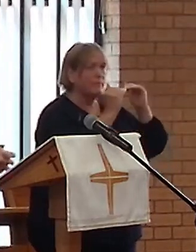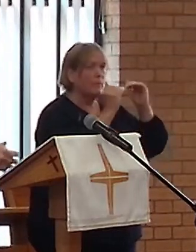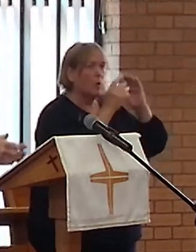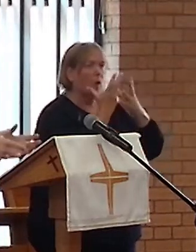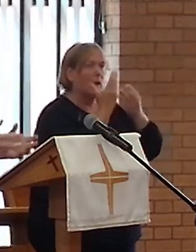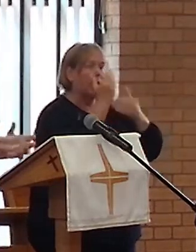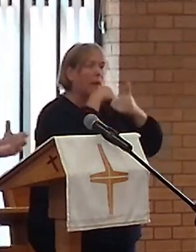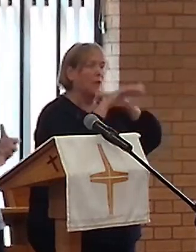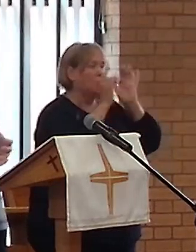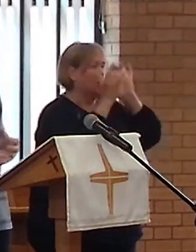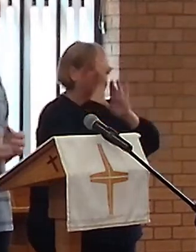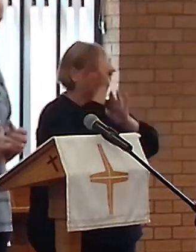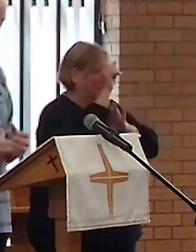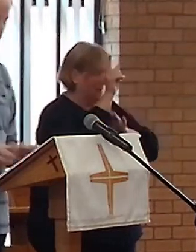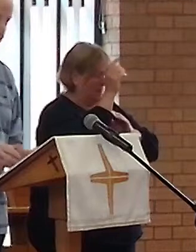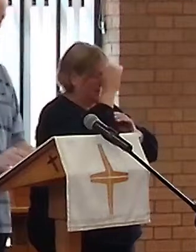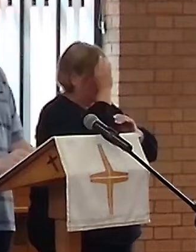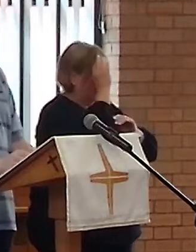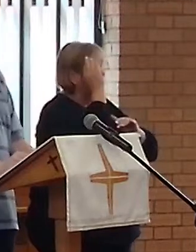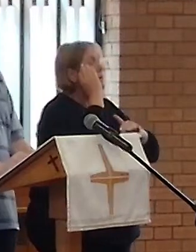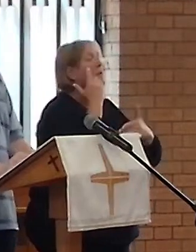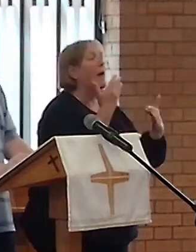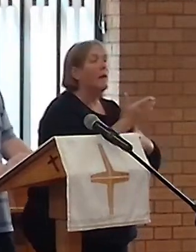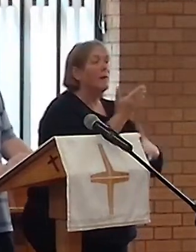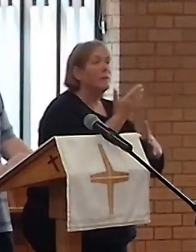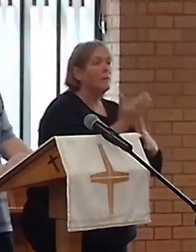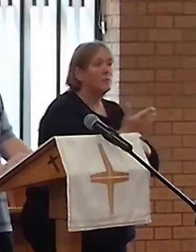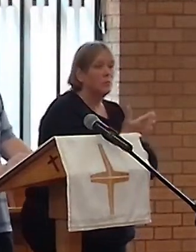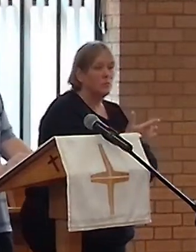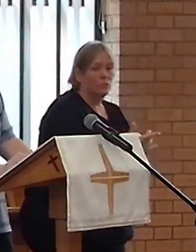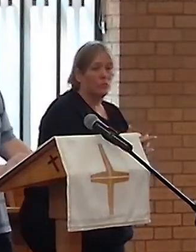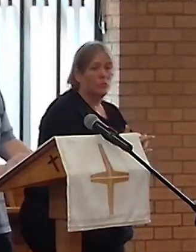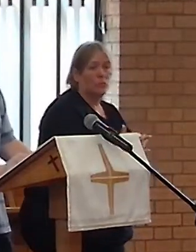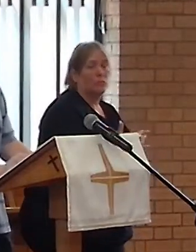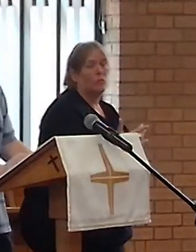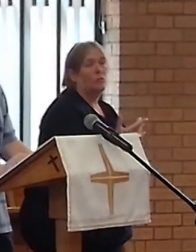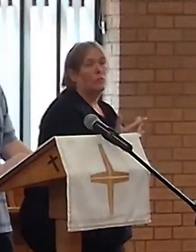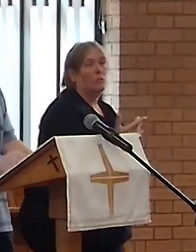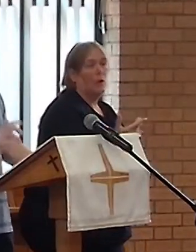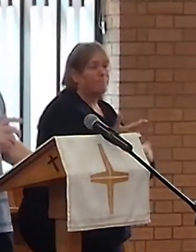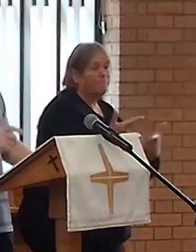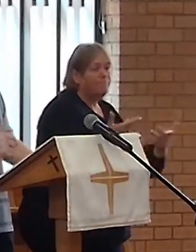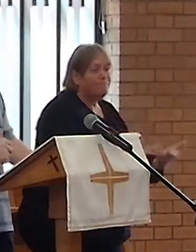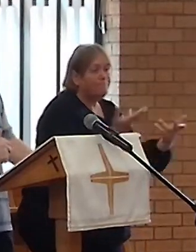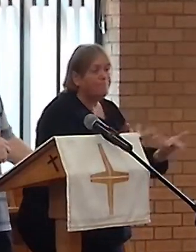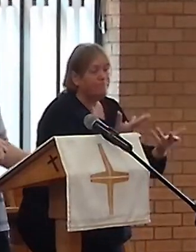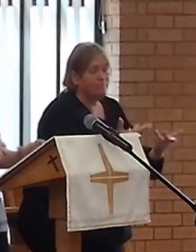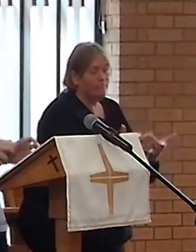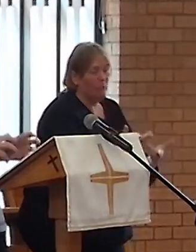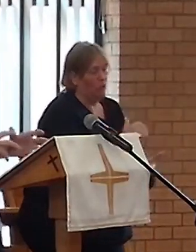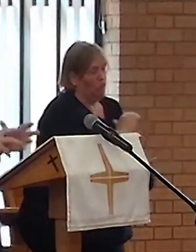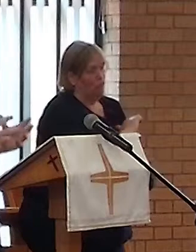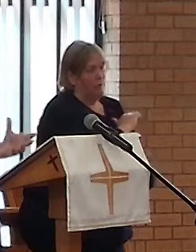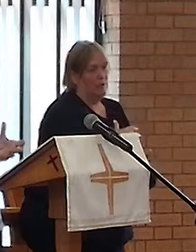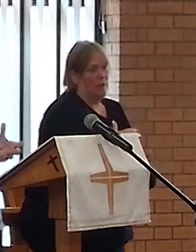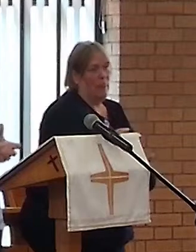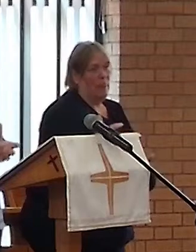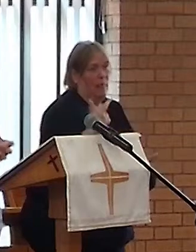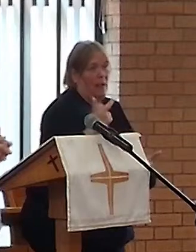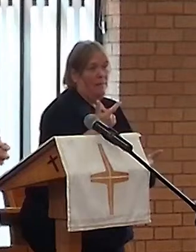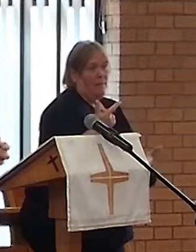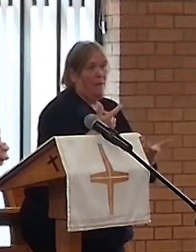Then we must actively cultivate a Christian life. For holiness is not a condition into which we